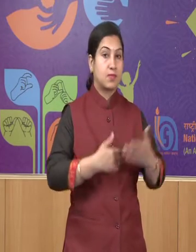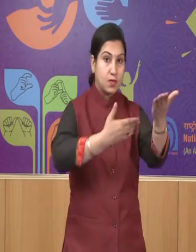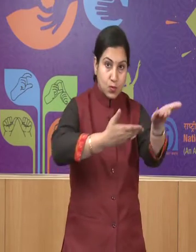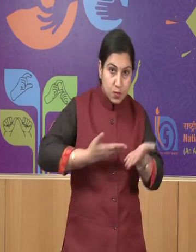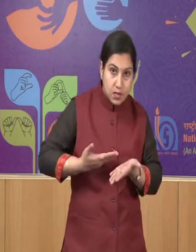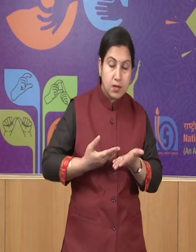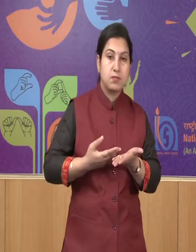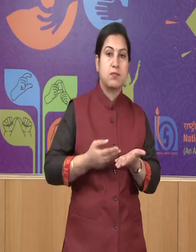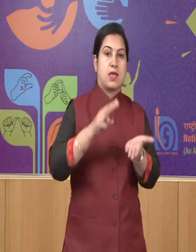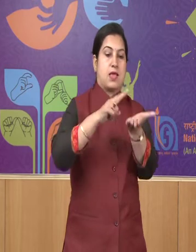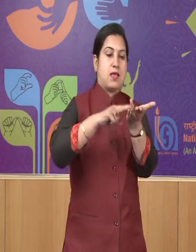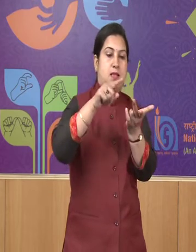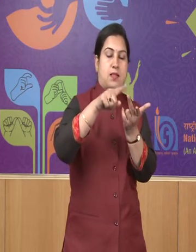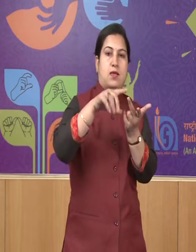welcome to NIOS.